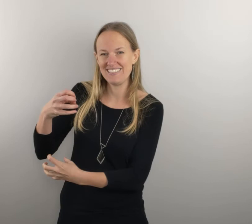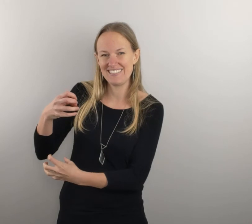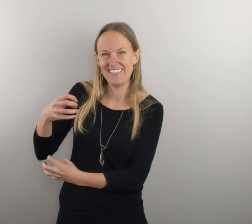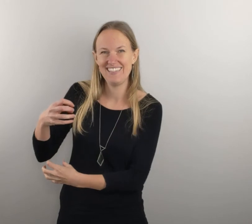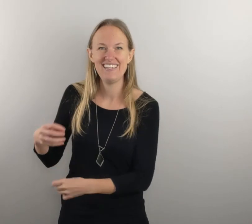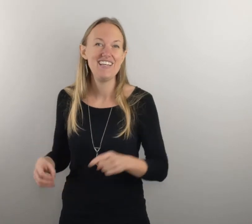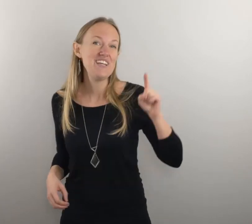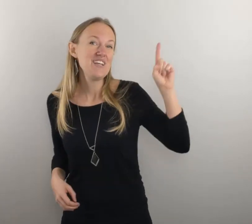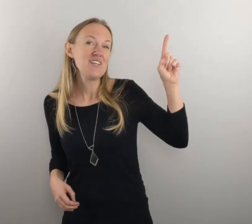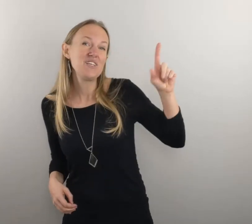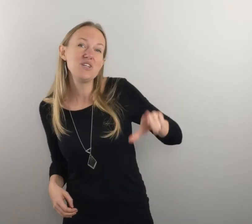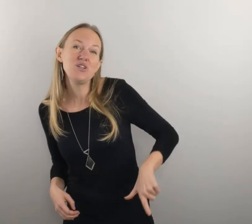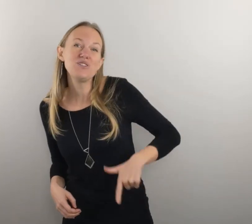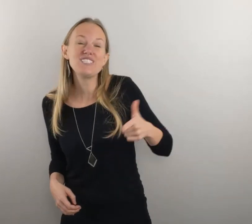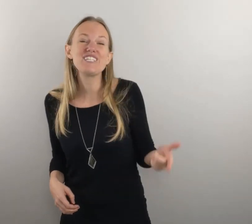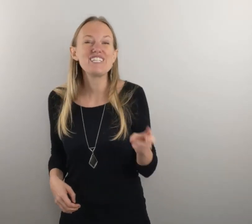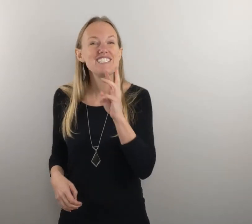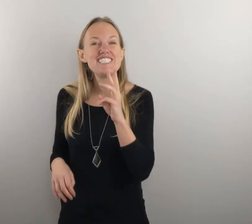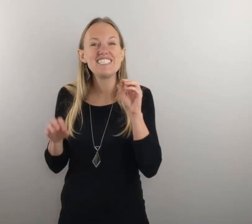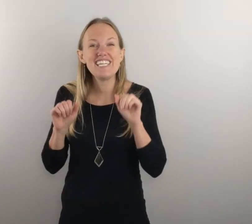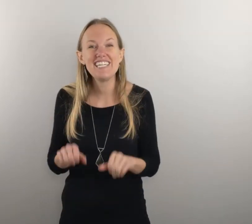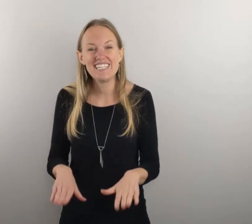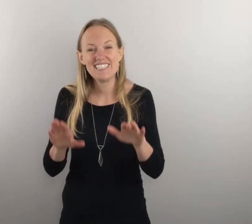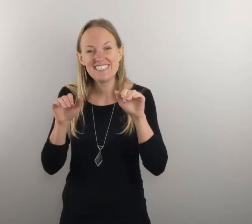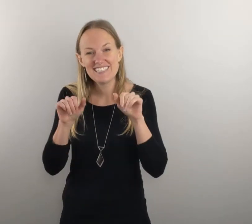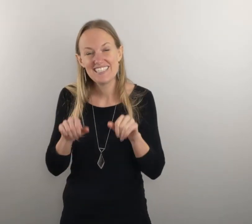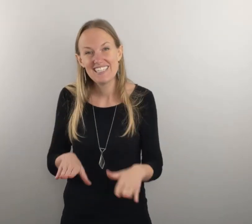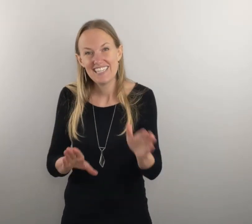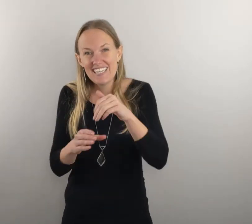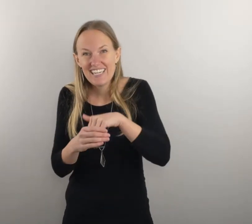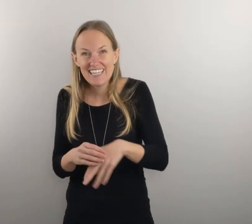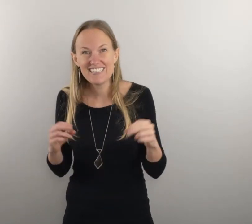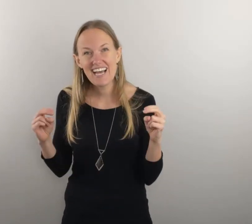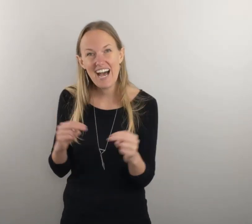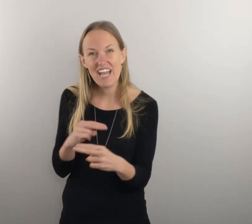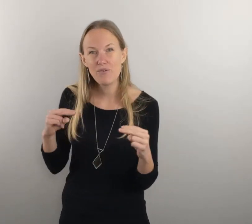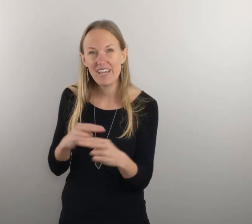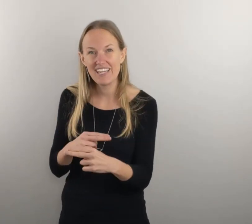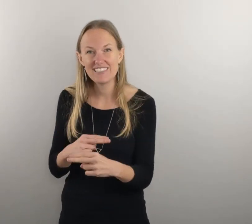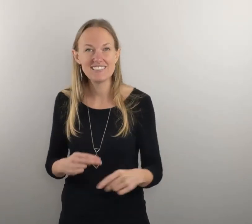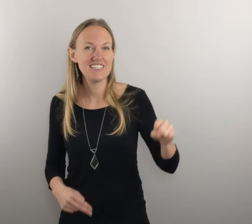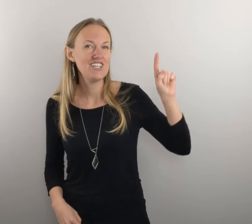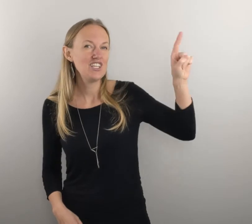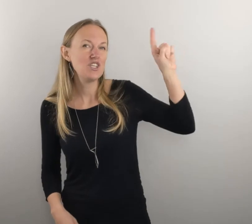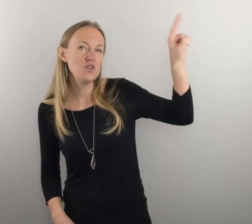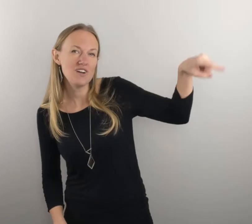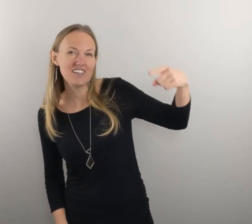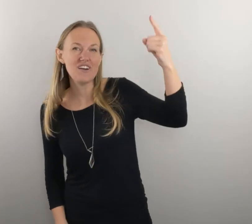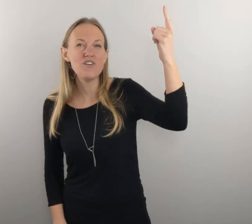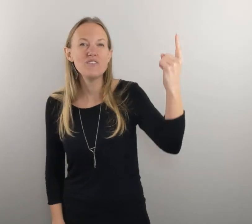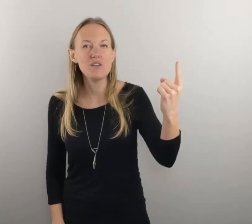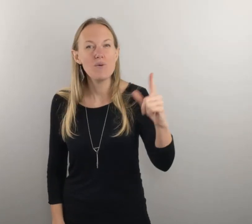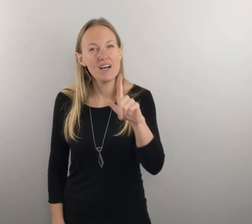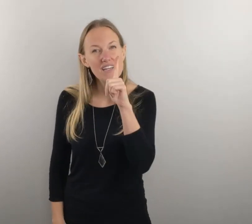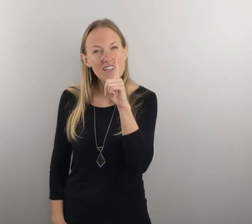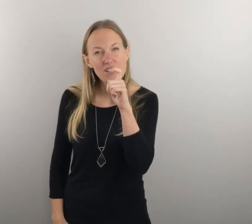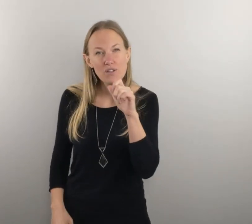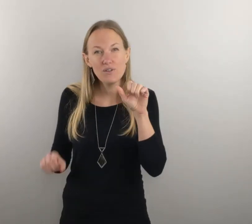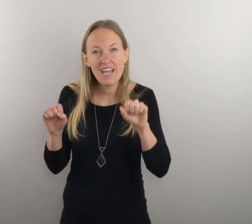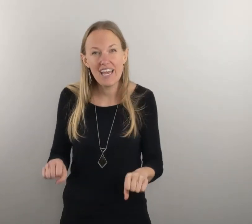armies. You turn seas into highways. You are the only one who